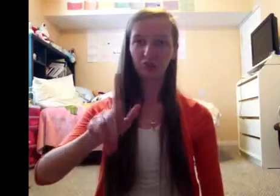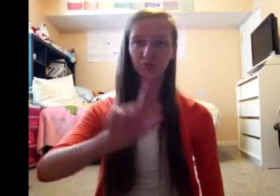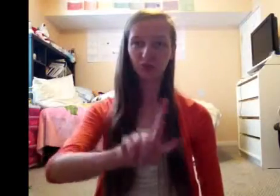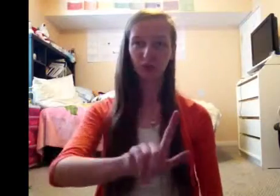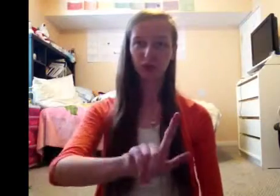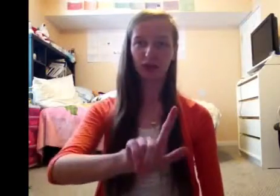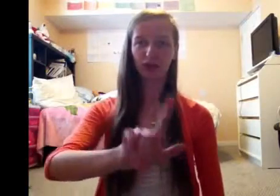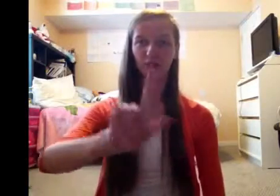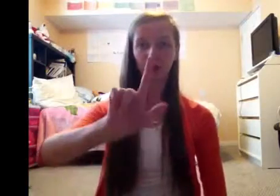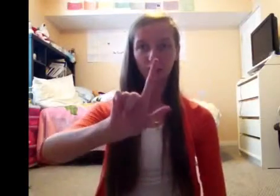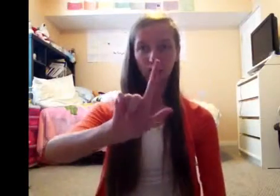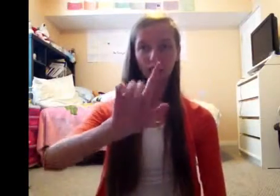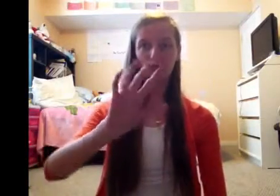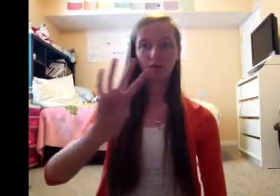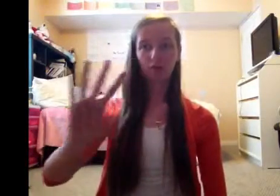So 24.